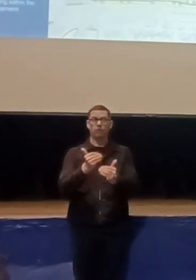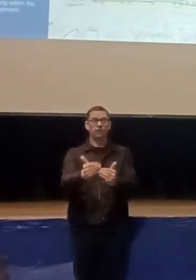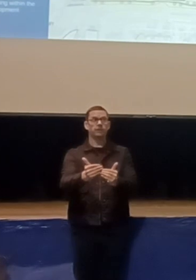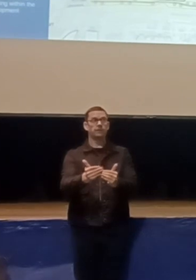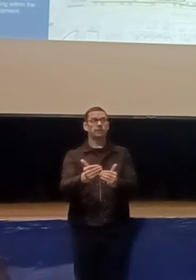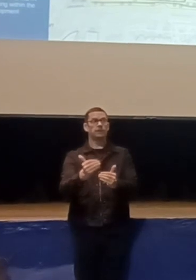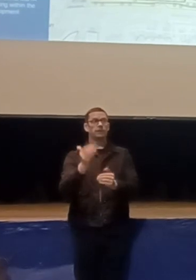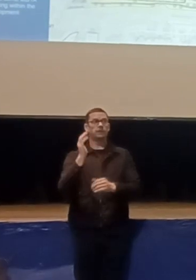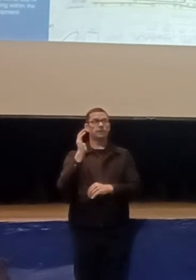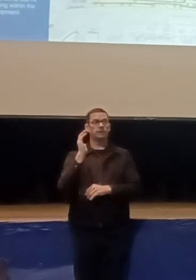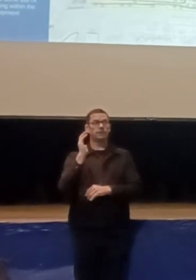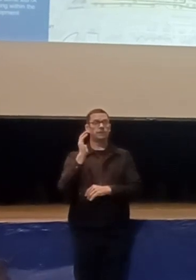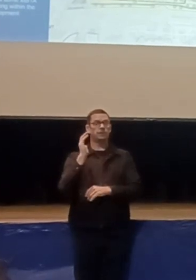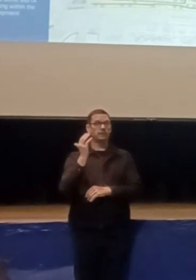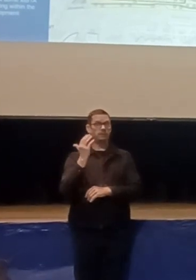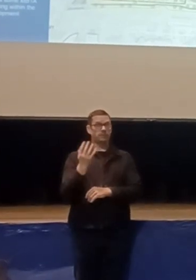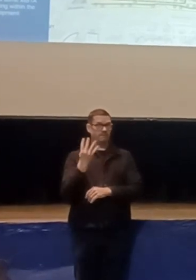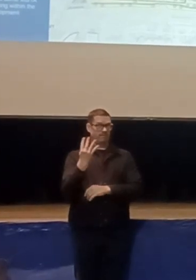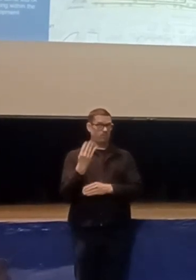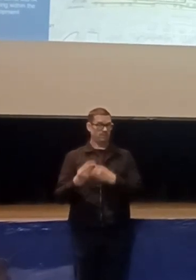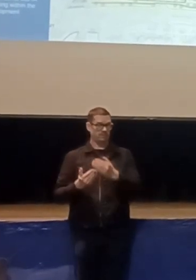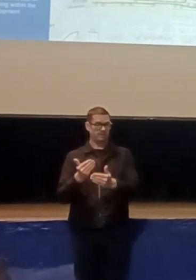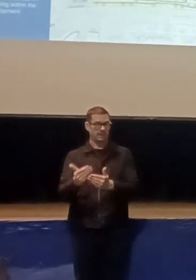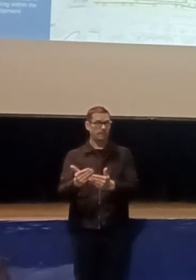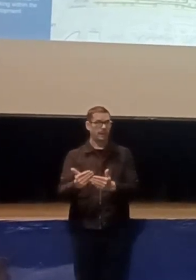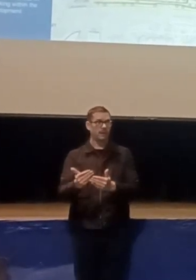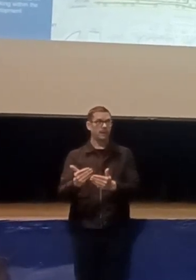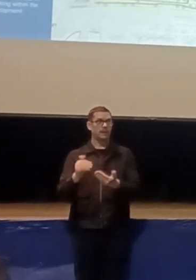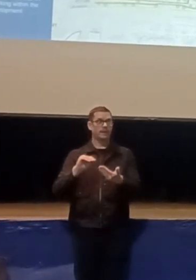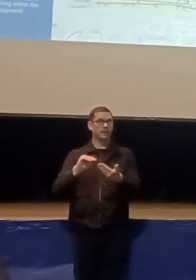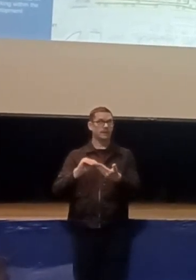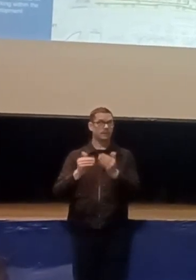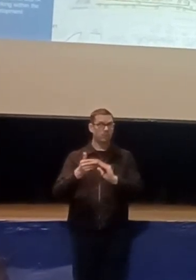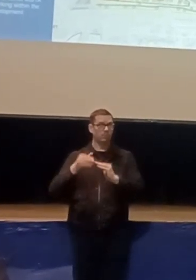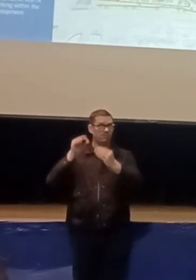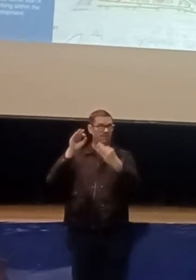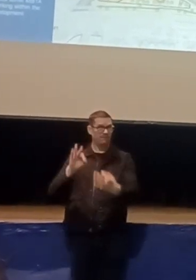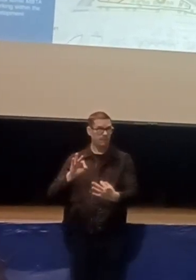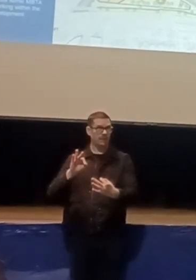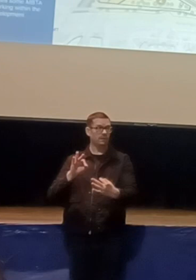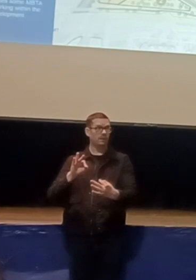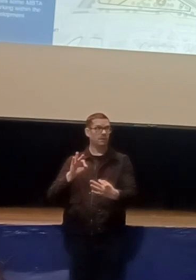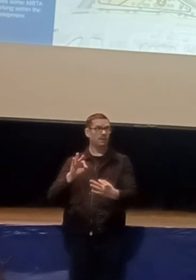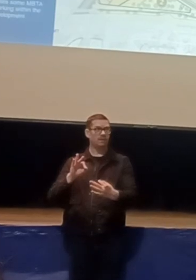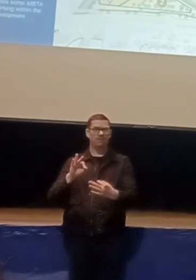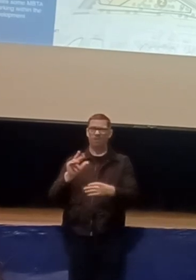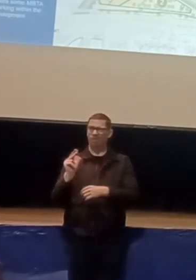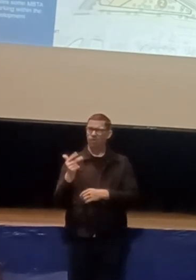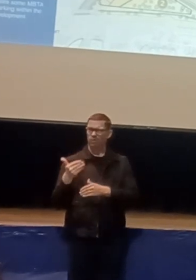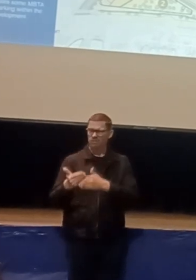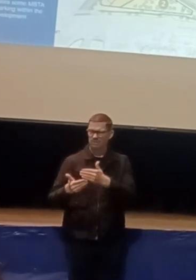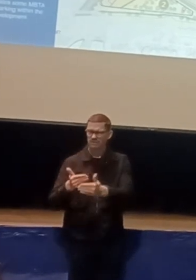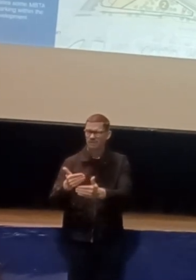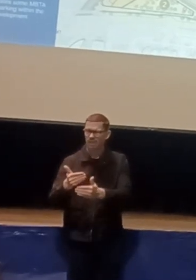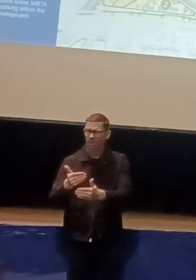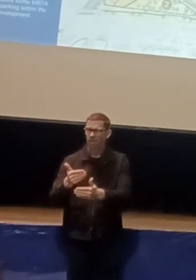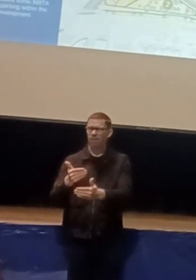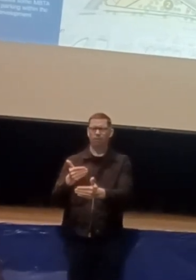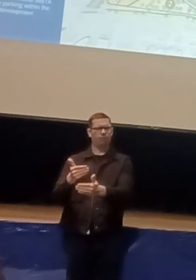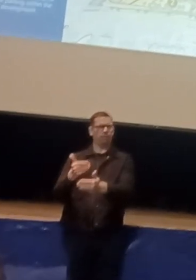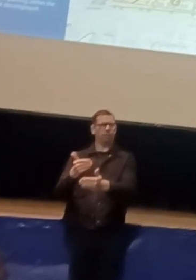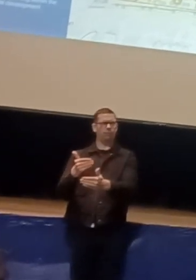output. There are 4 steps, correct? And you get community input. At the 3rd step, why? Things